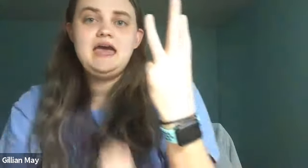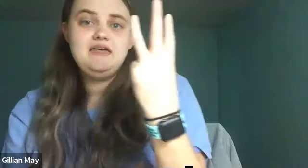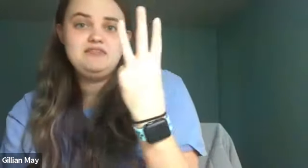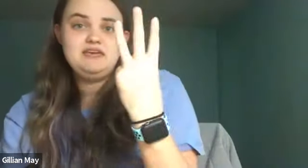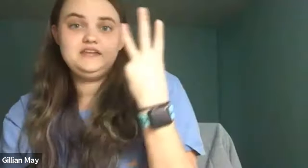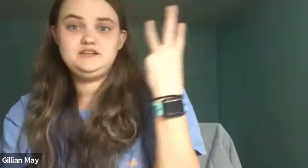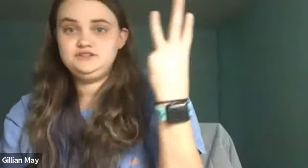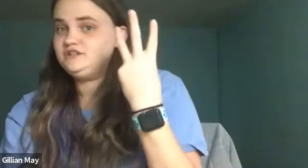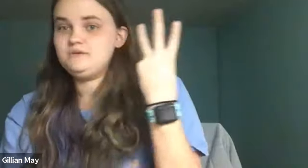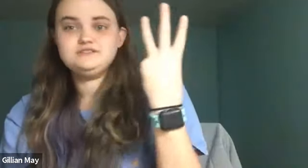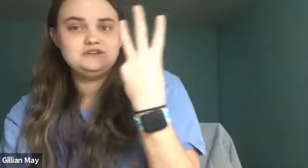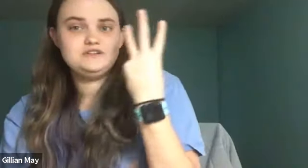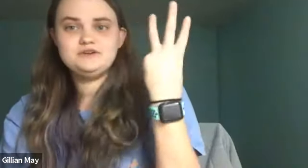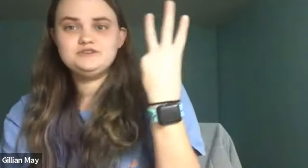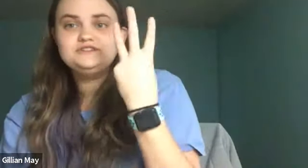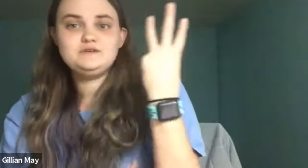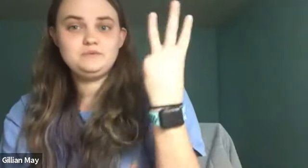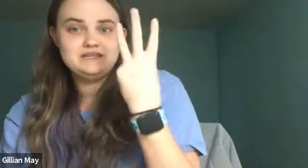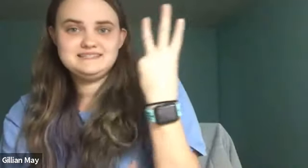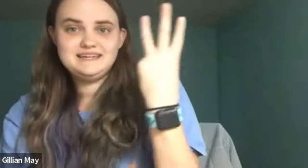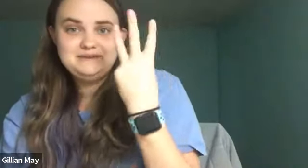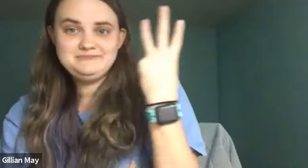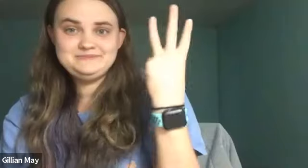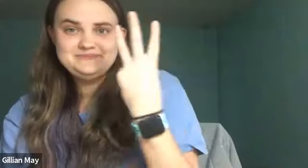And then you just go in a circular motion, so Wednesday.